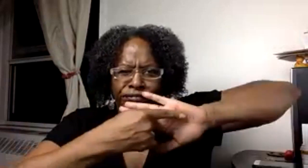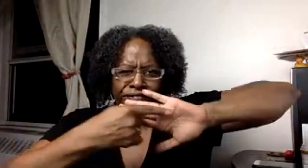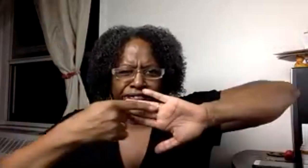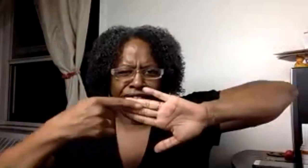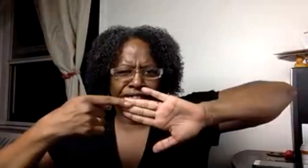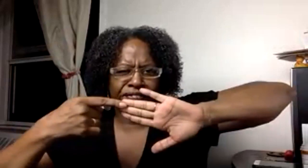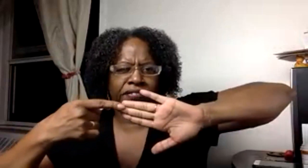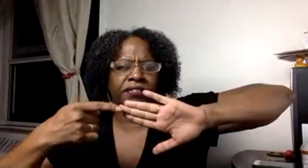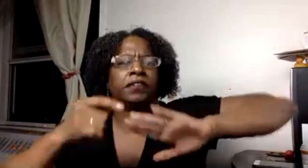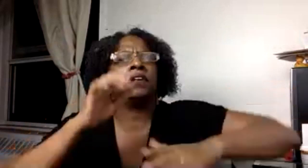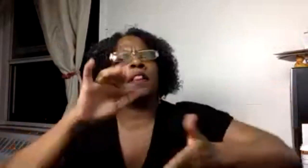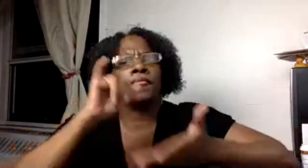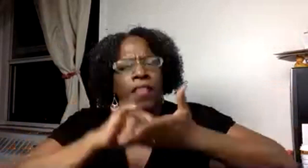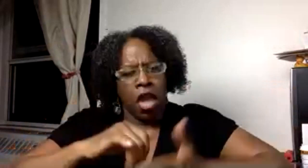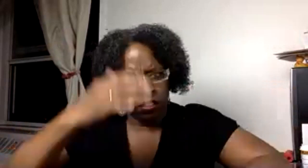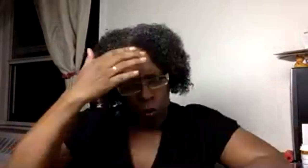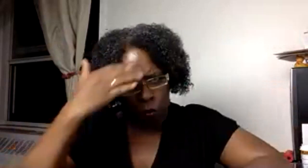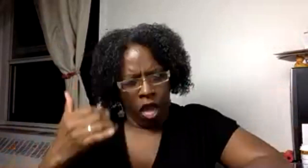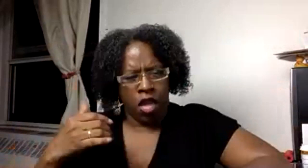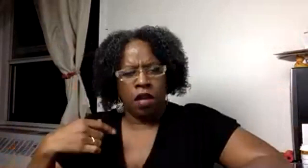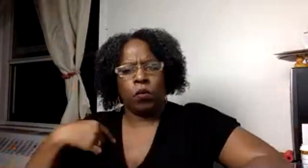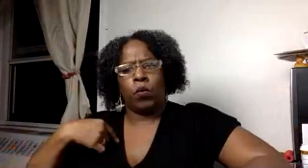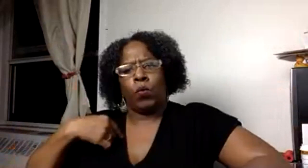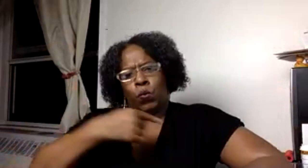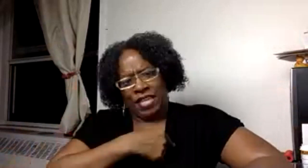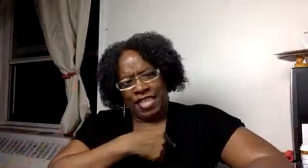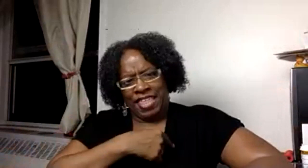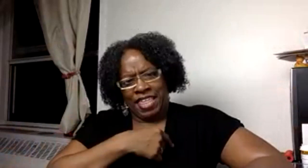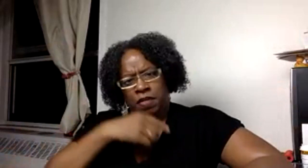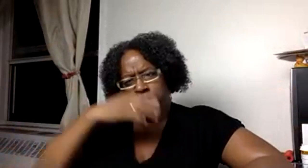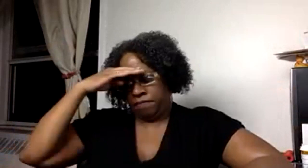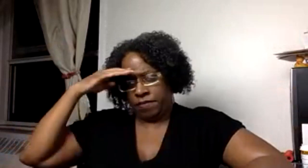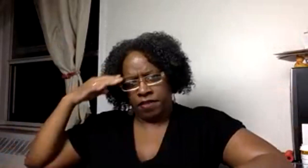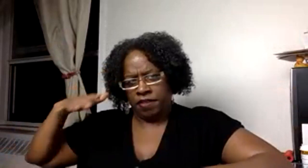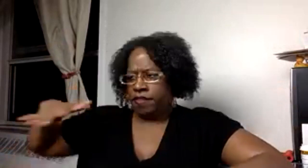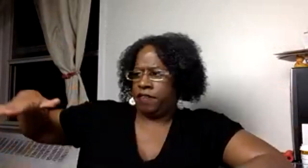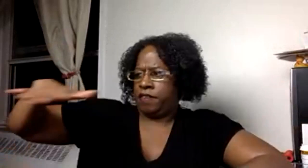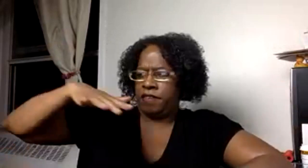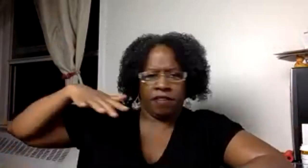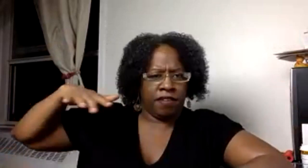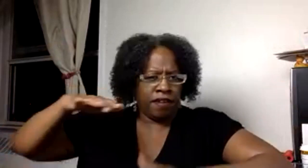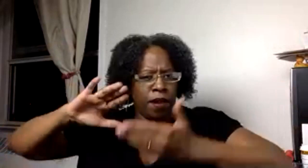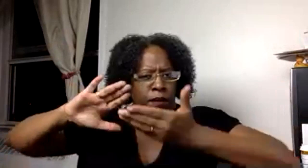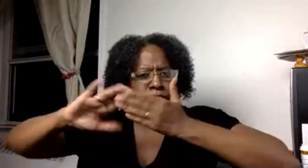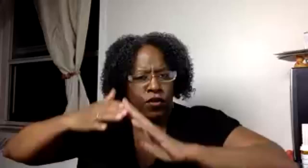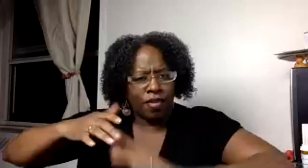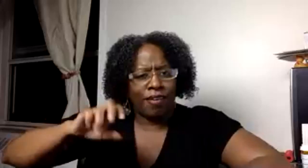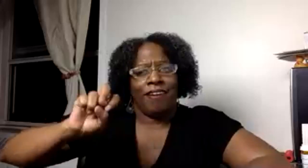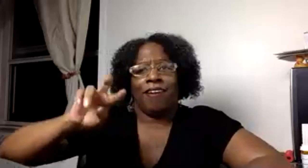do I have to wear a label across my chest like a prison uniform with my numbers? As Black people, we're constantly having